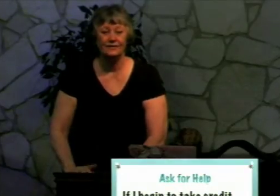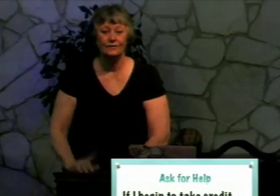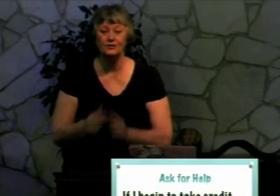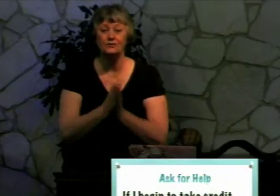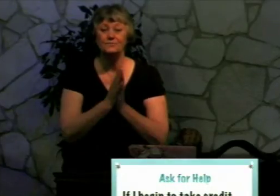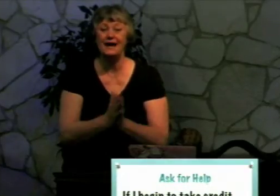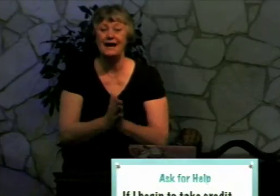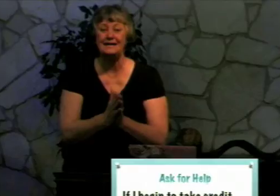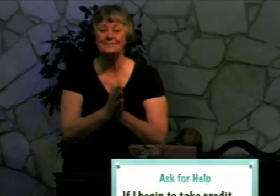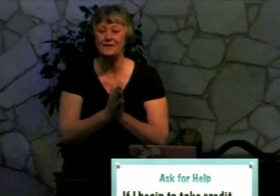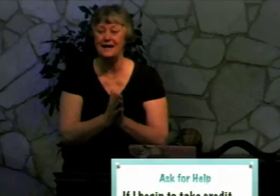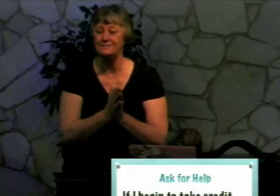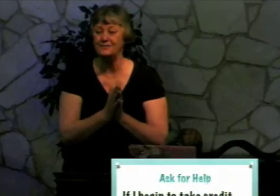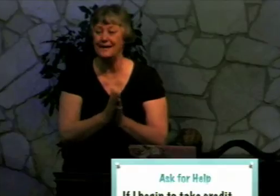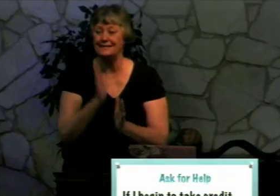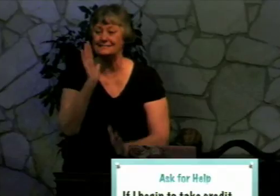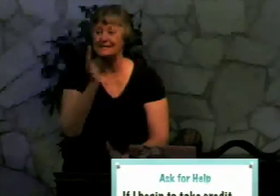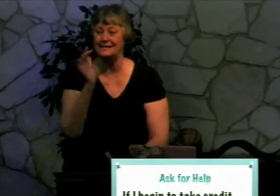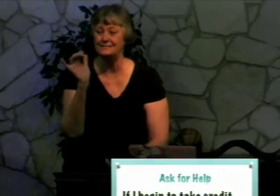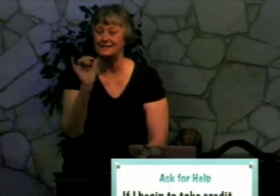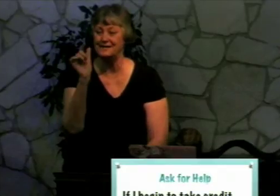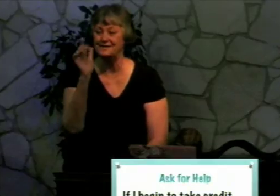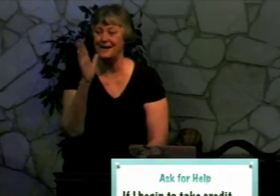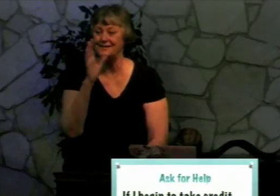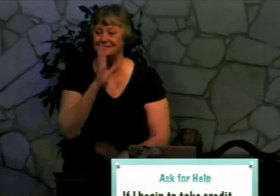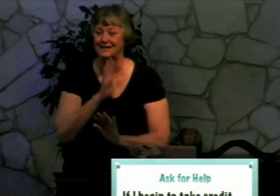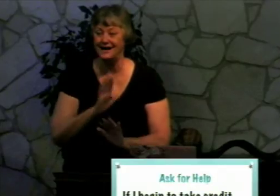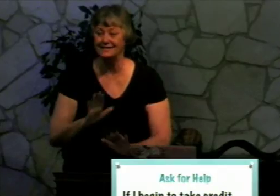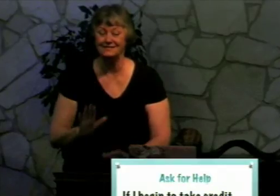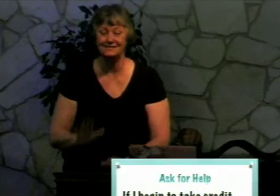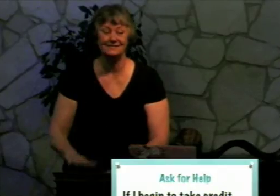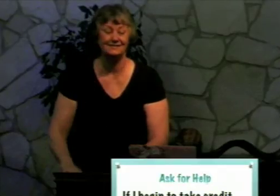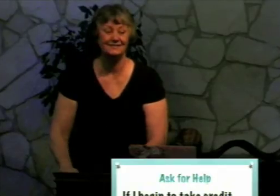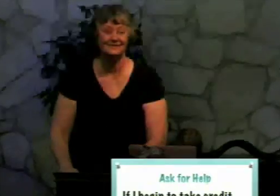when you pray and pray and pray and it seems like God is silent,